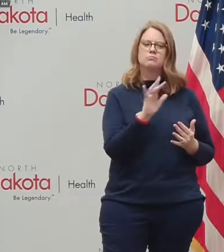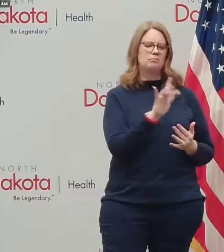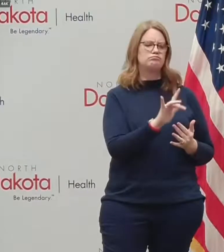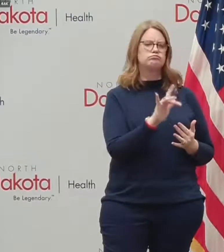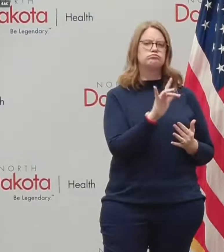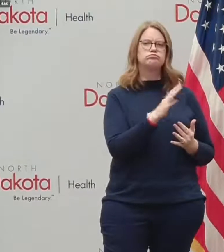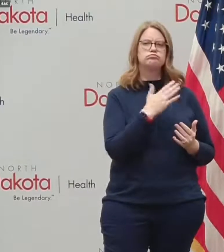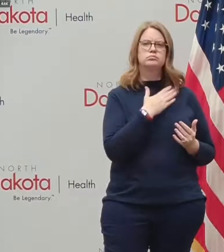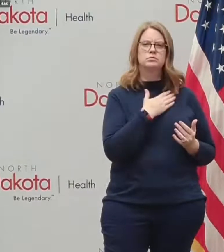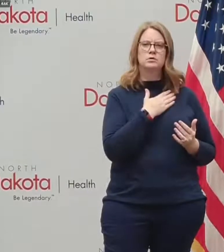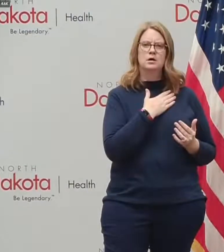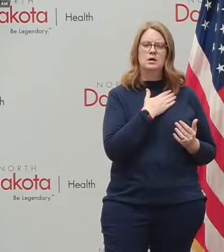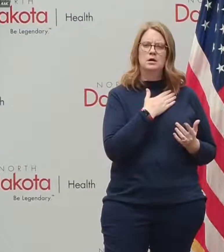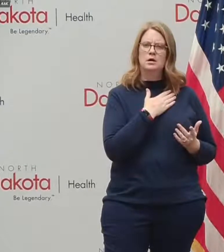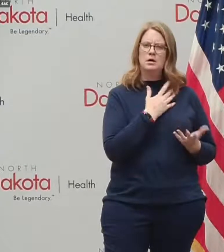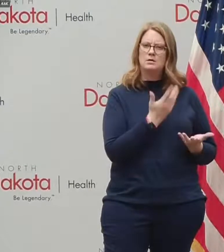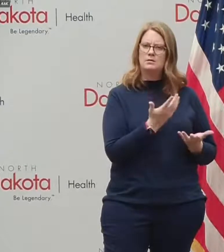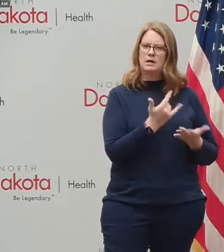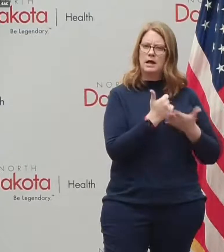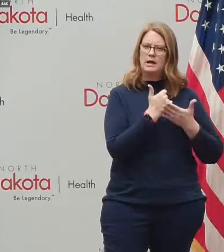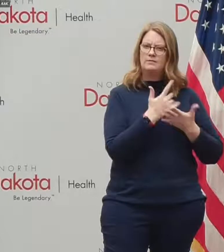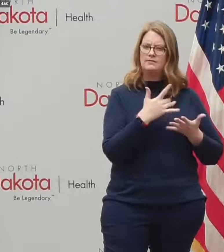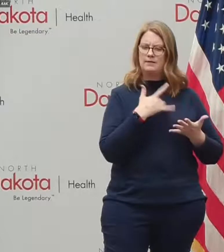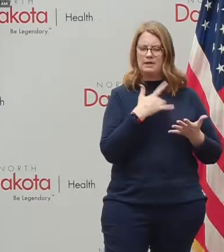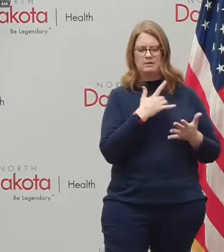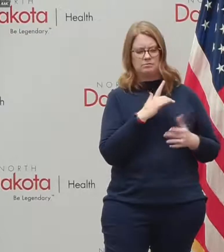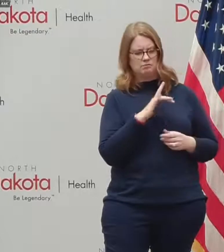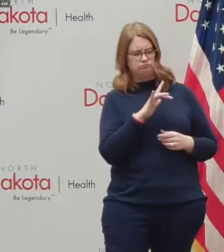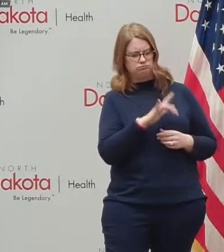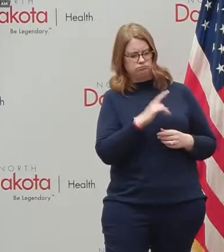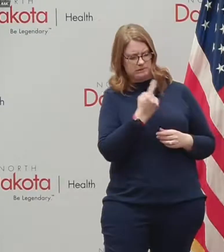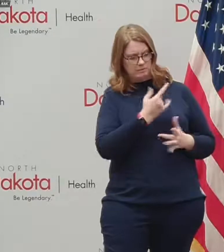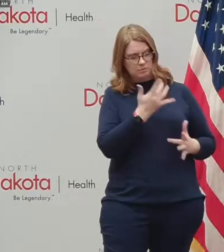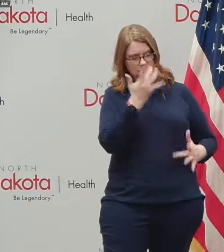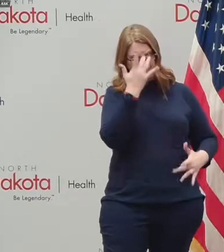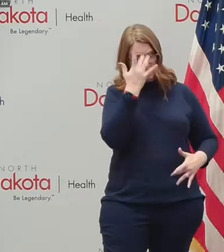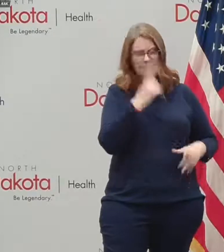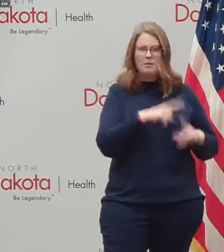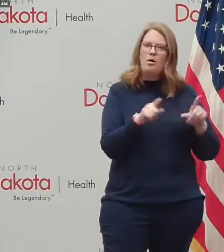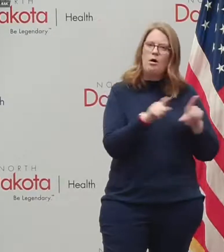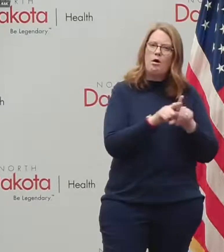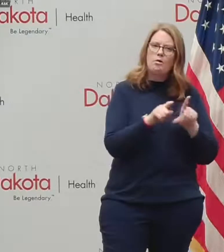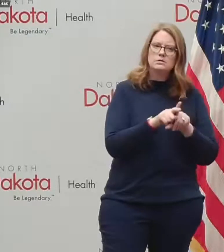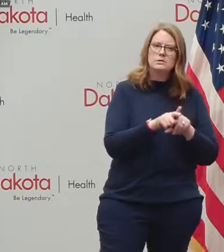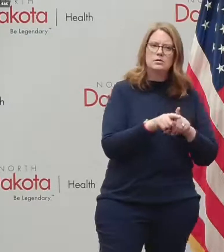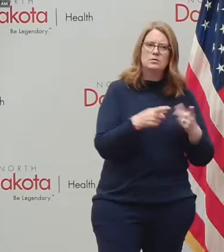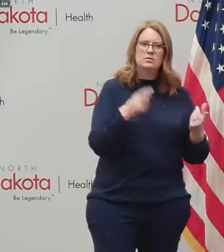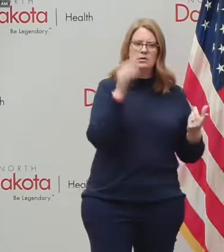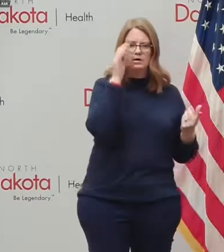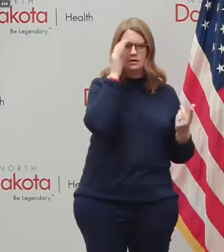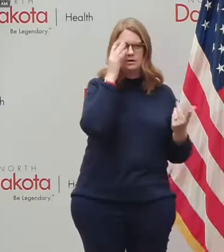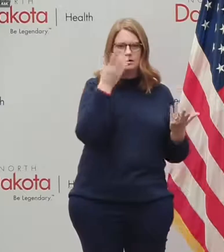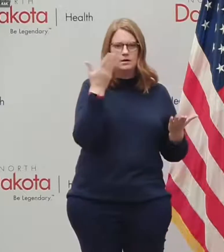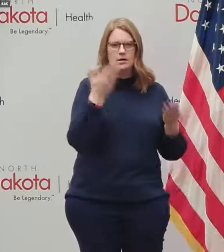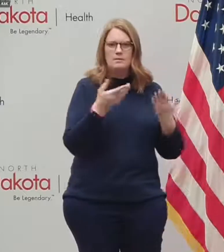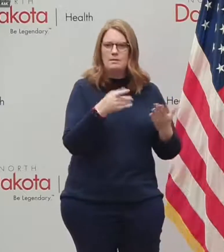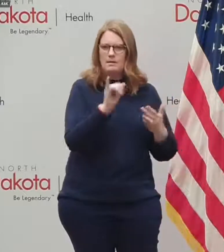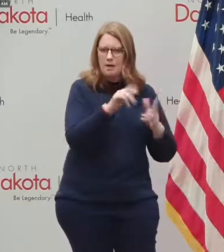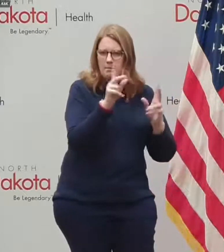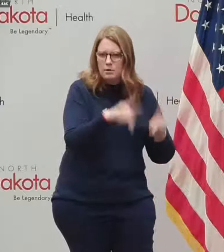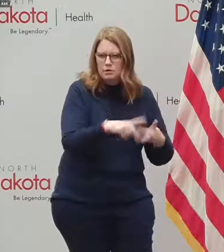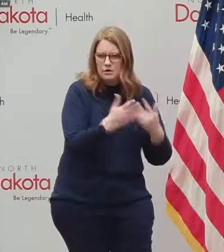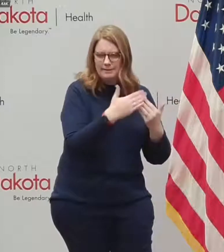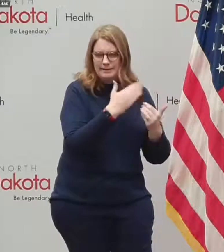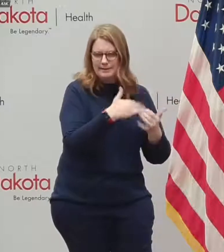mean helping, not just feeling compassionate for someone who is sick, but having compassion for someone who may be vulnerable